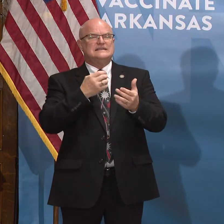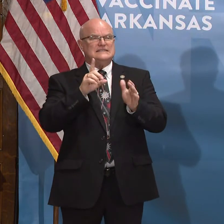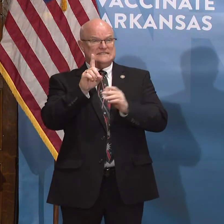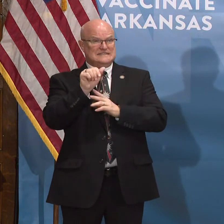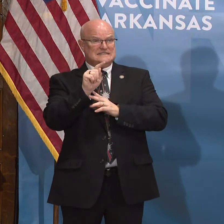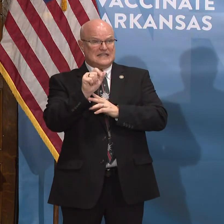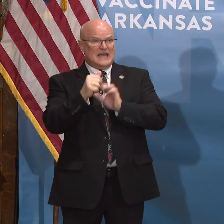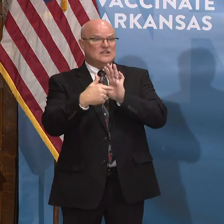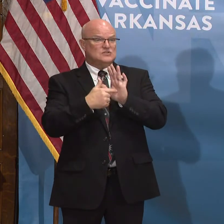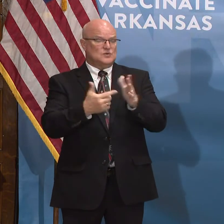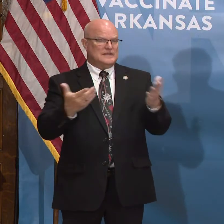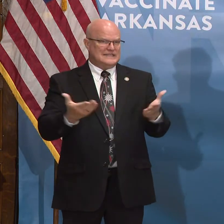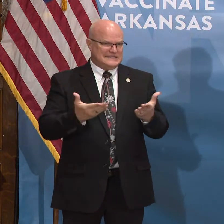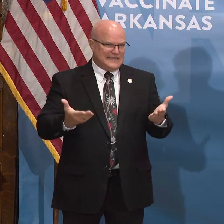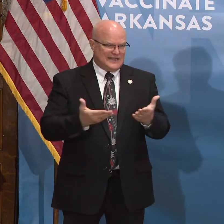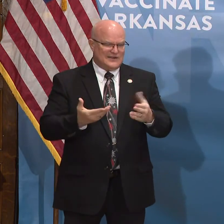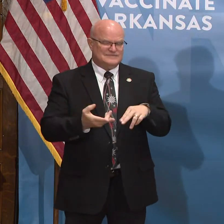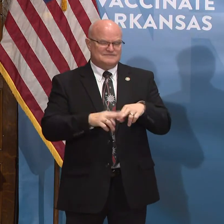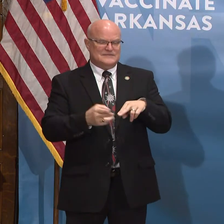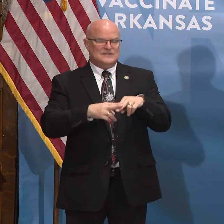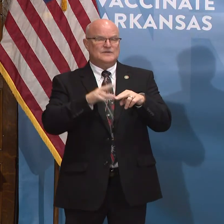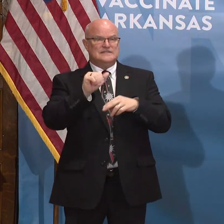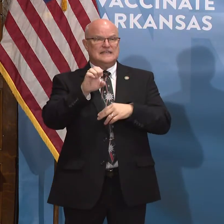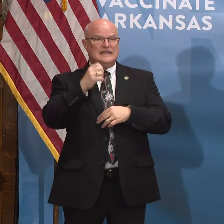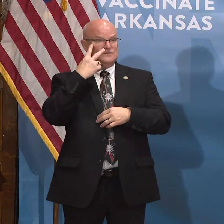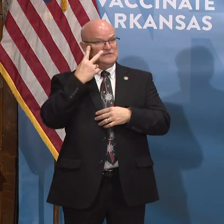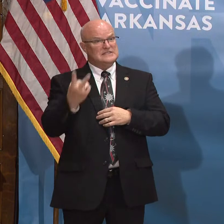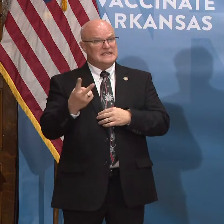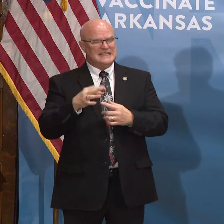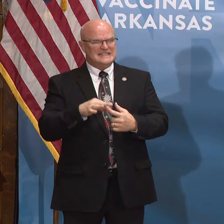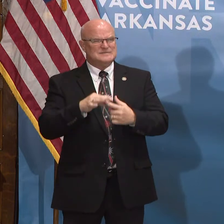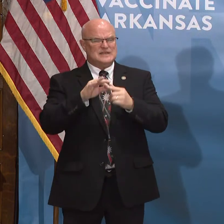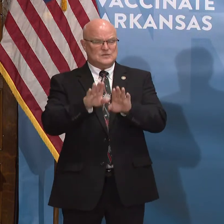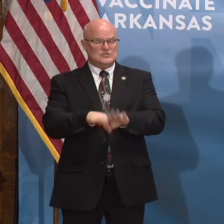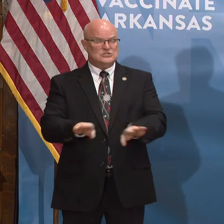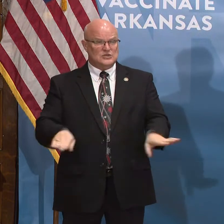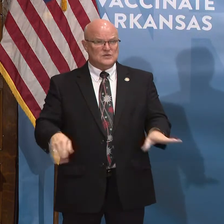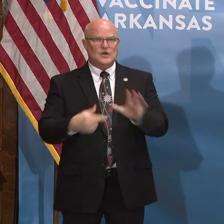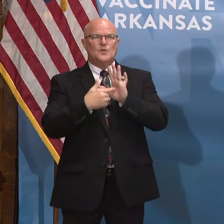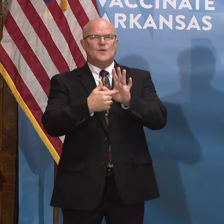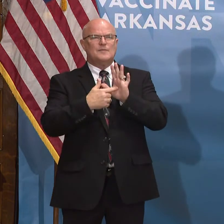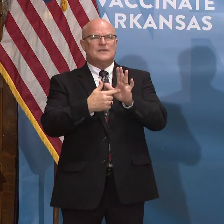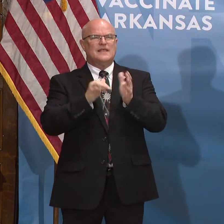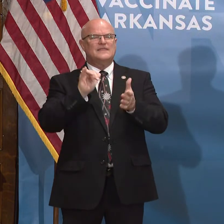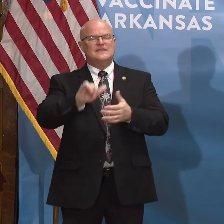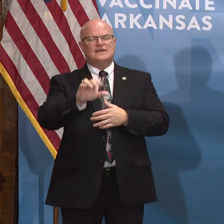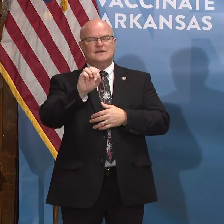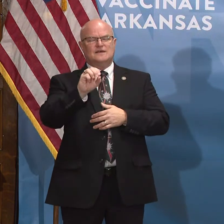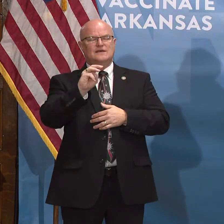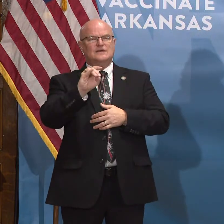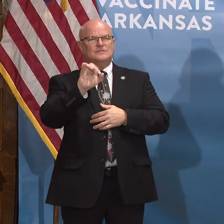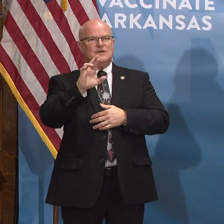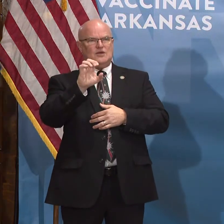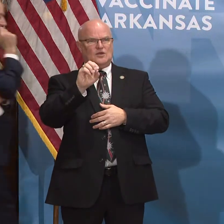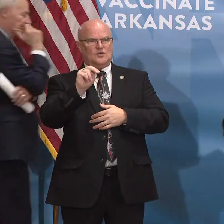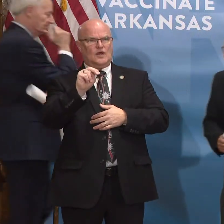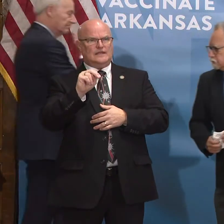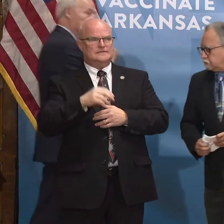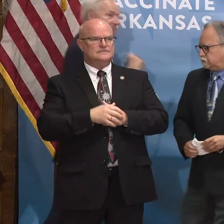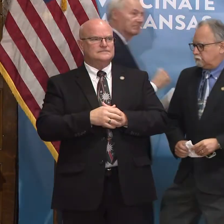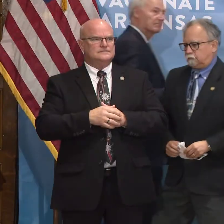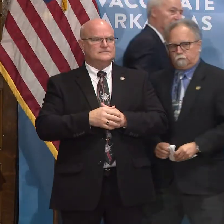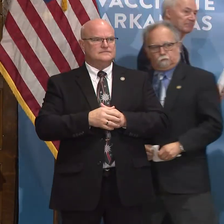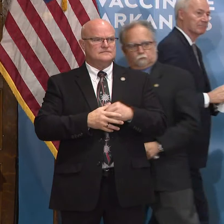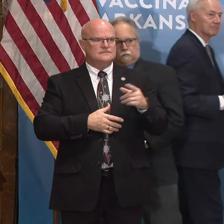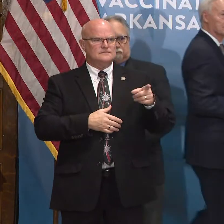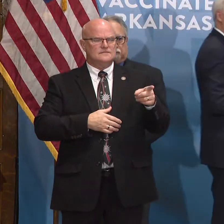to indicate that it's here. I think that these increases in cases that we're seeing, especially in children, represent this Omicron variant. And this